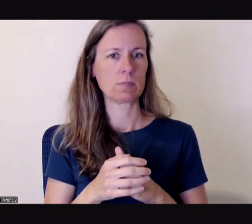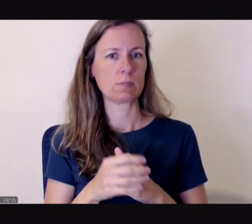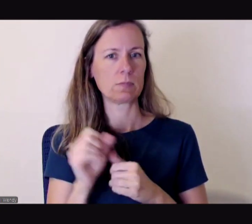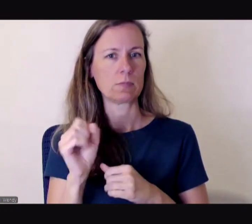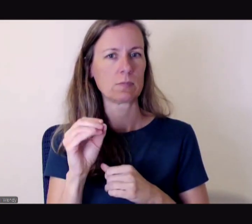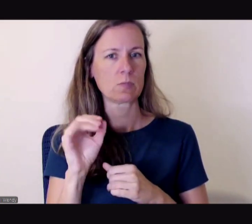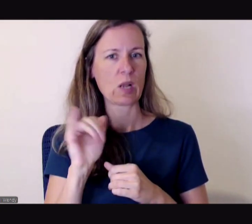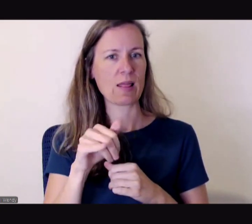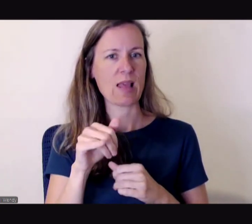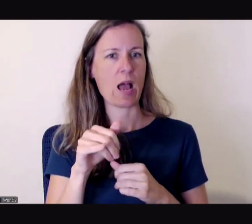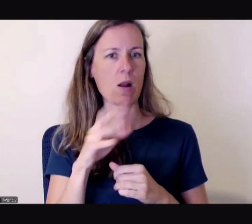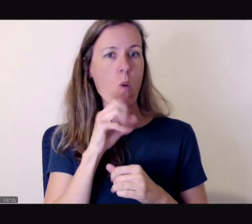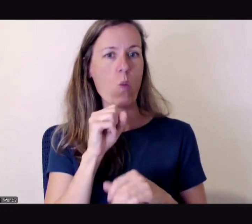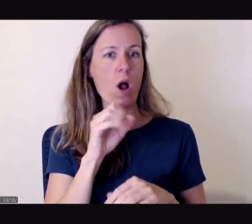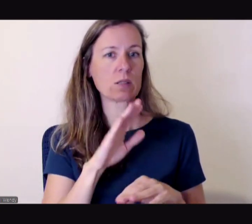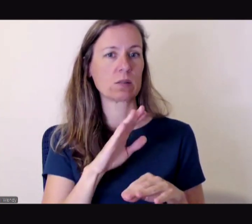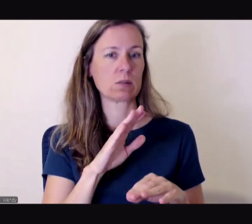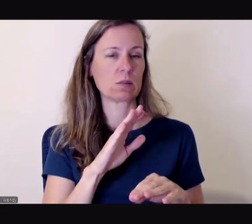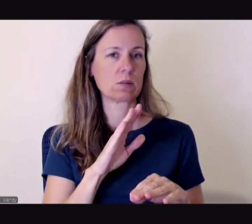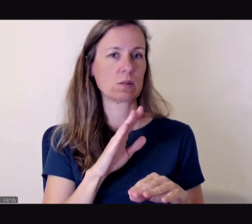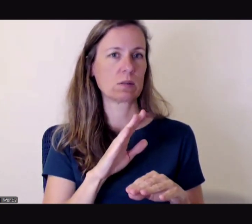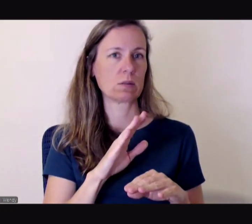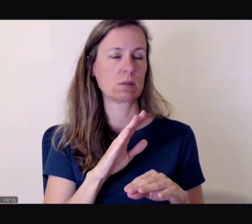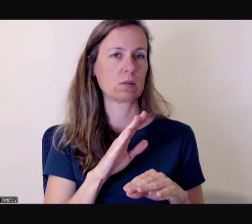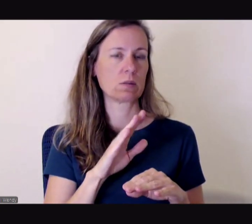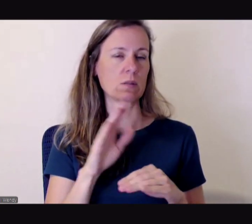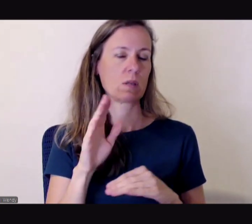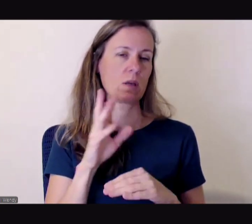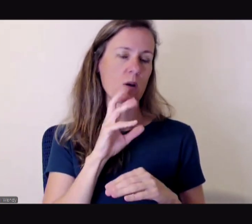idea. I've